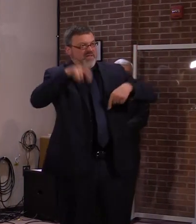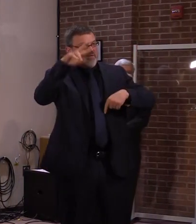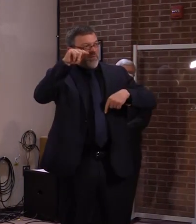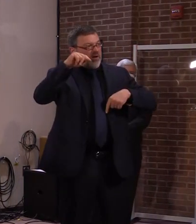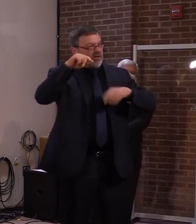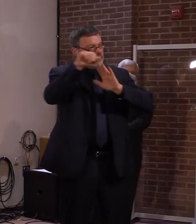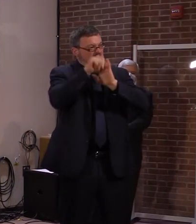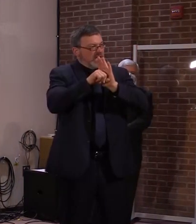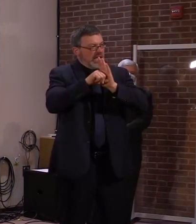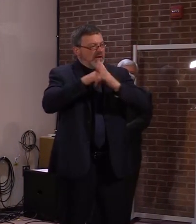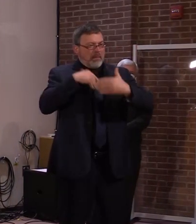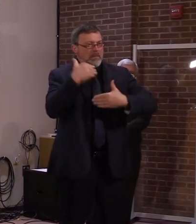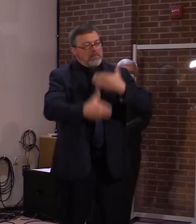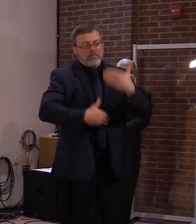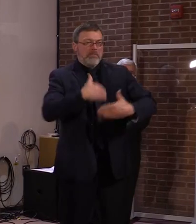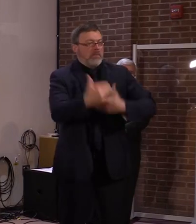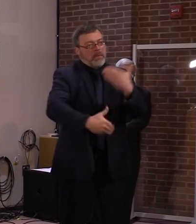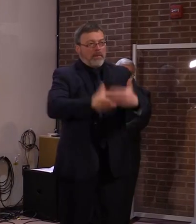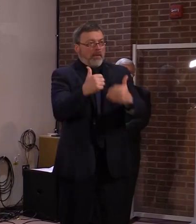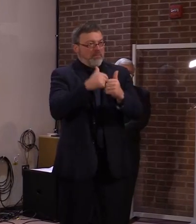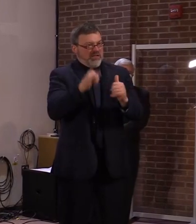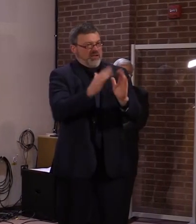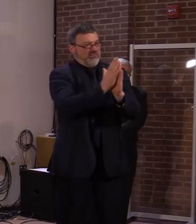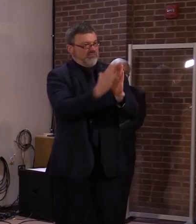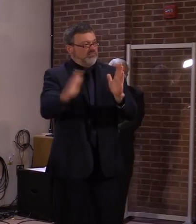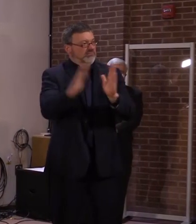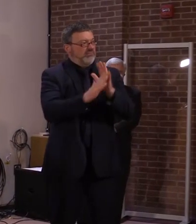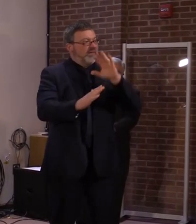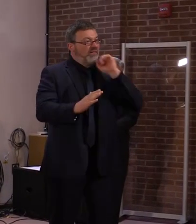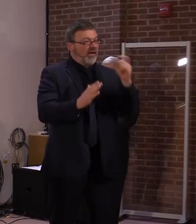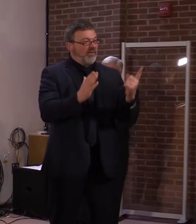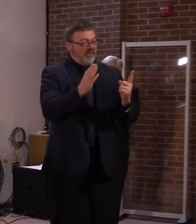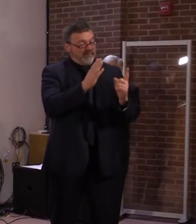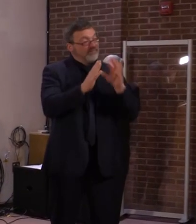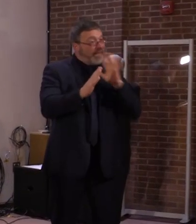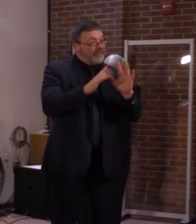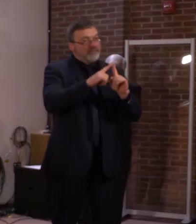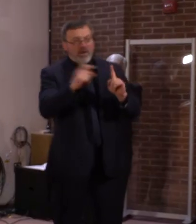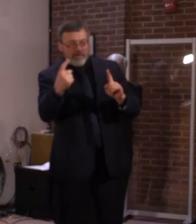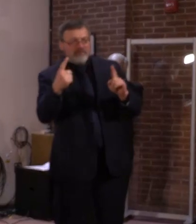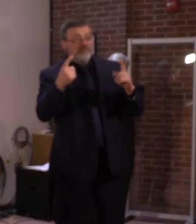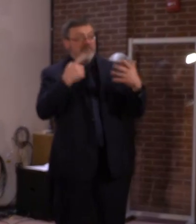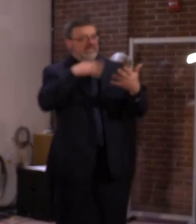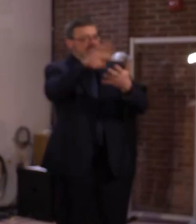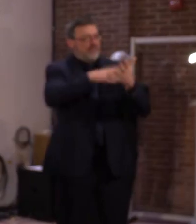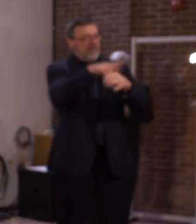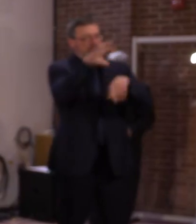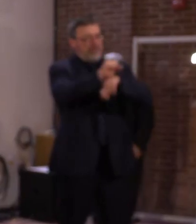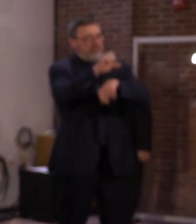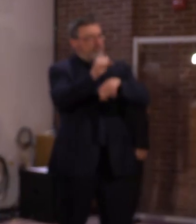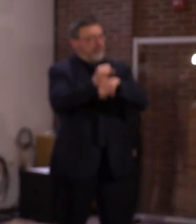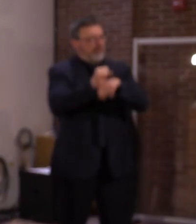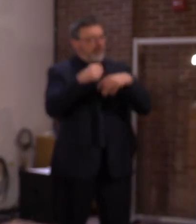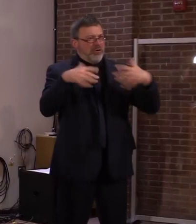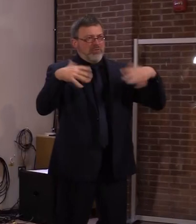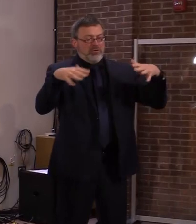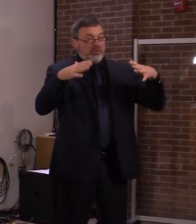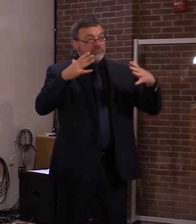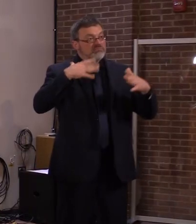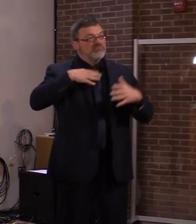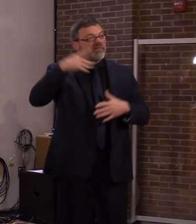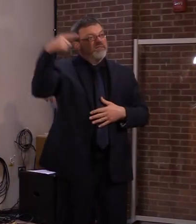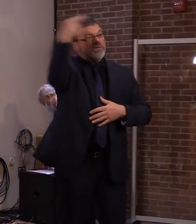for vaccination, leading the nation once again. As a result of strong uptake,